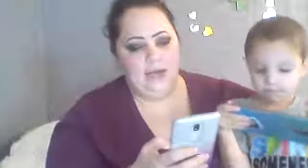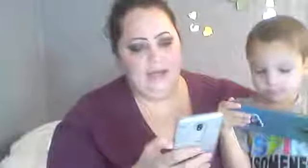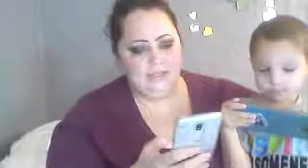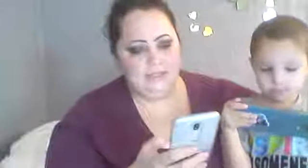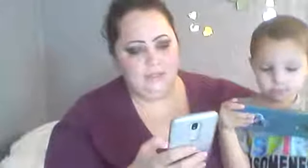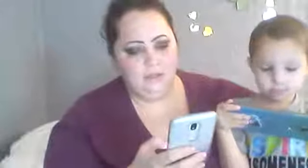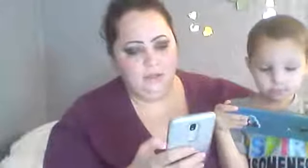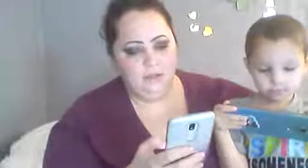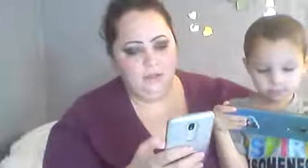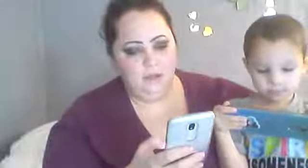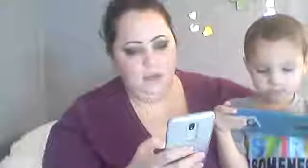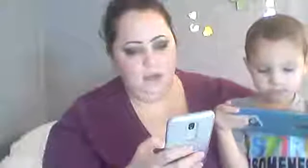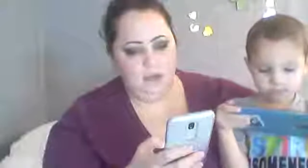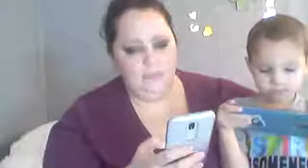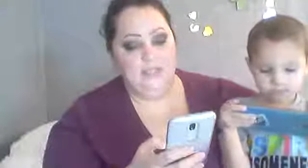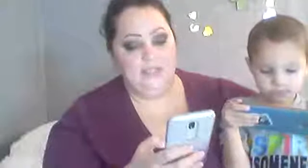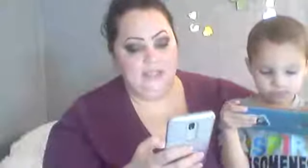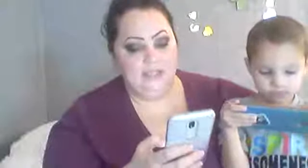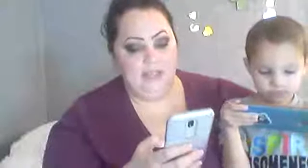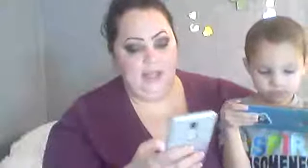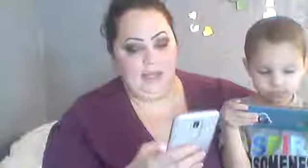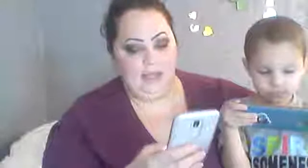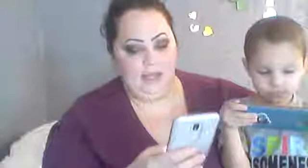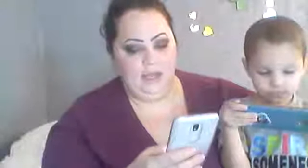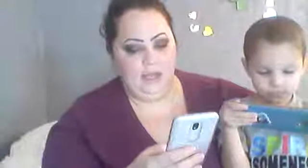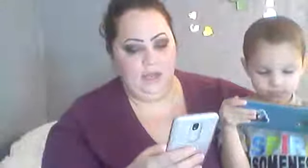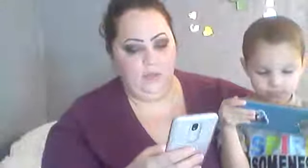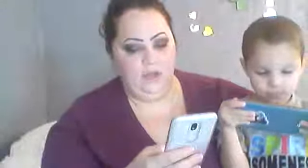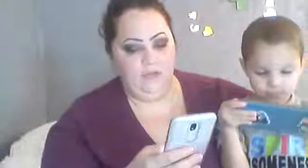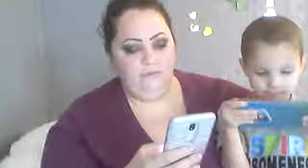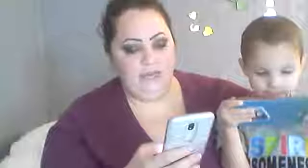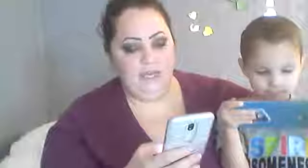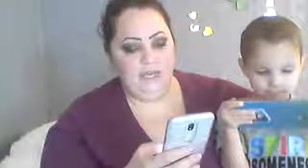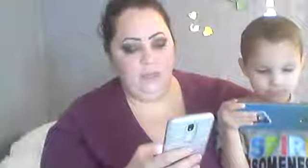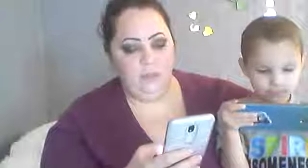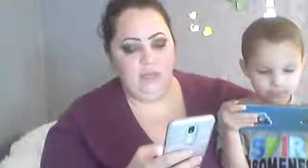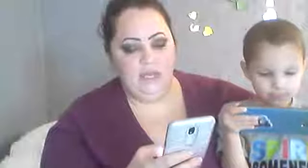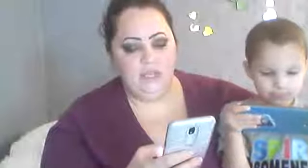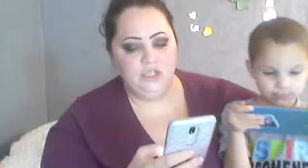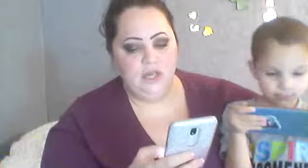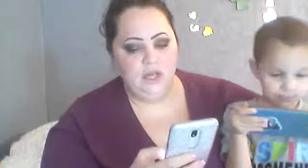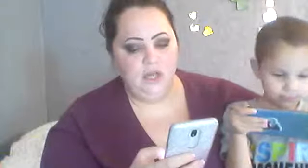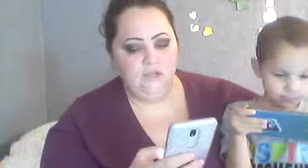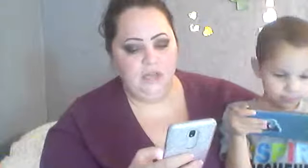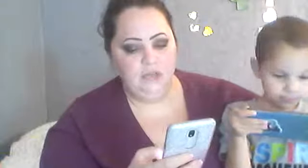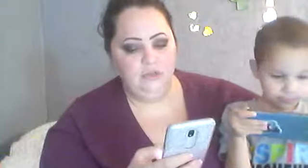SVRS. Yes, this is it. And we are finding it on the page of a